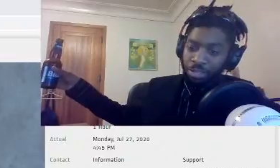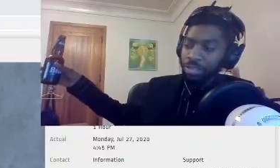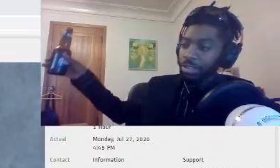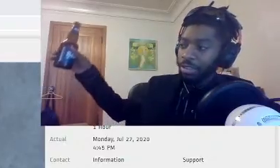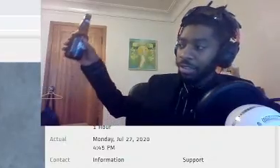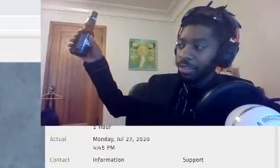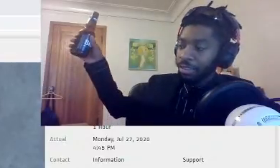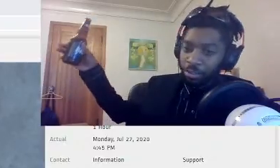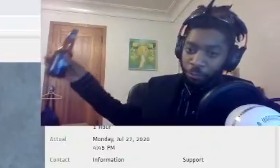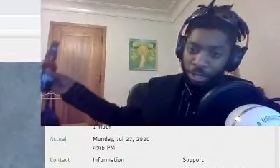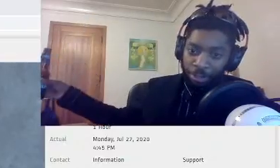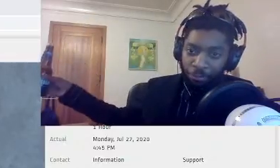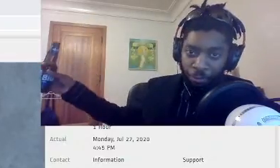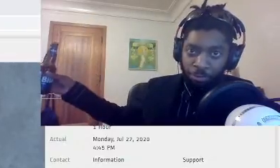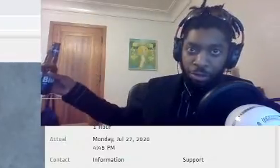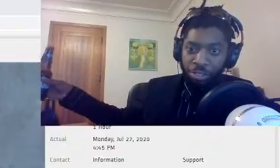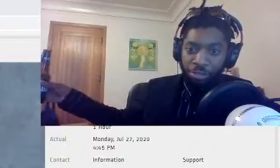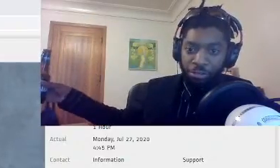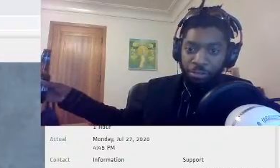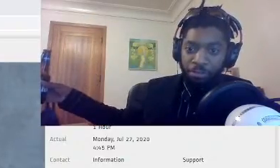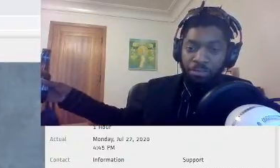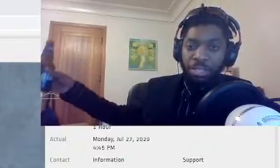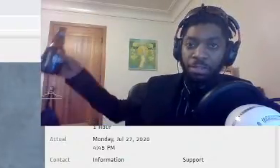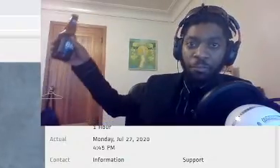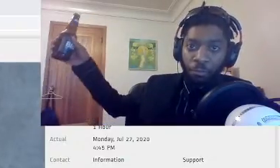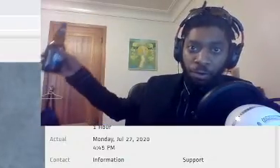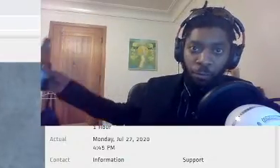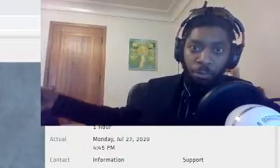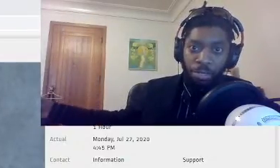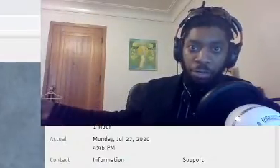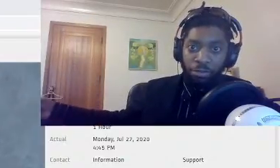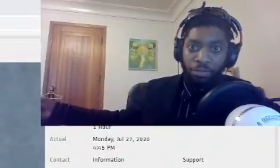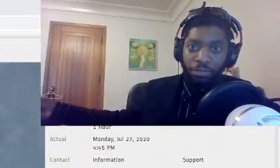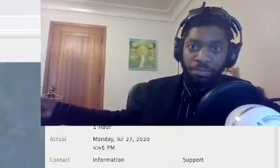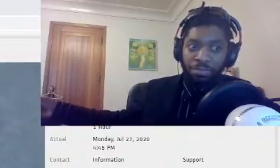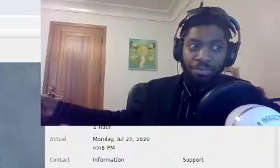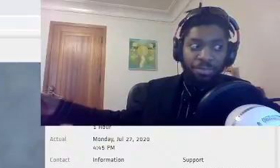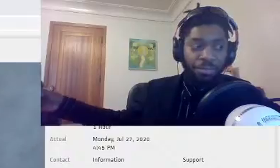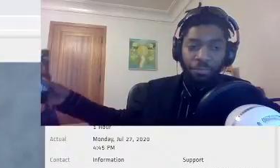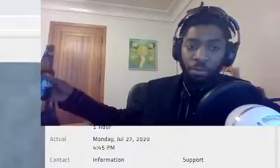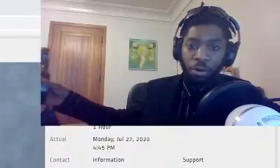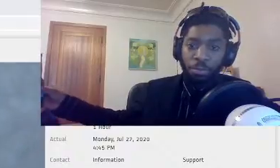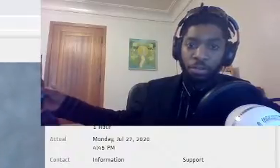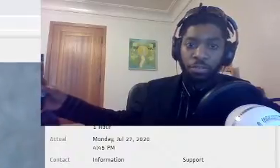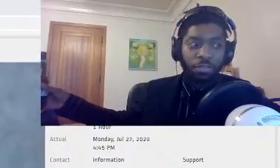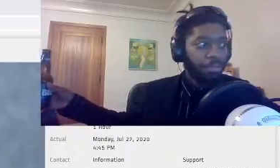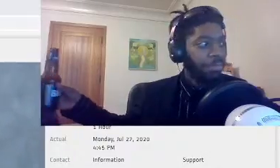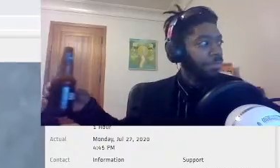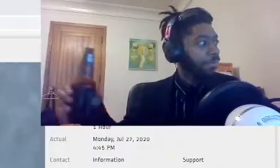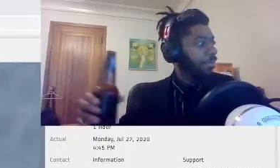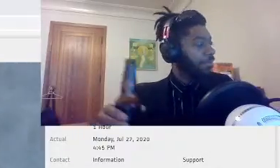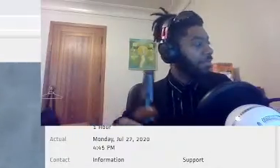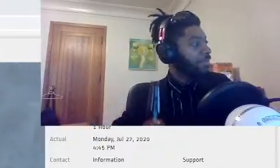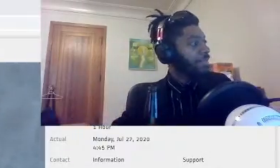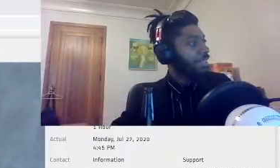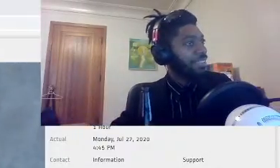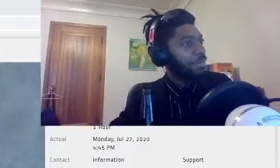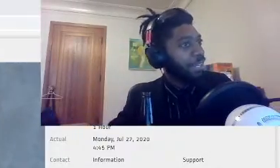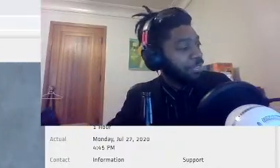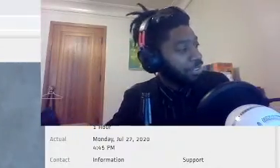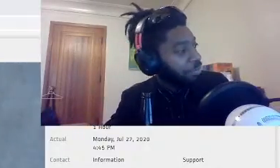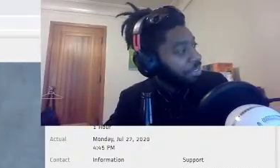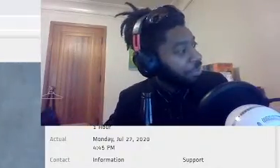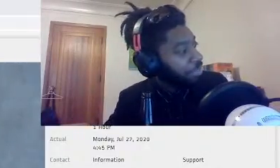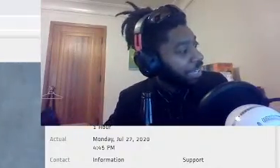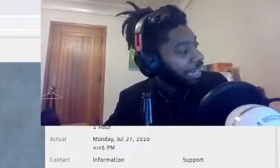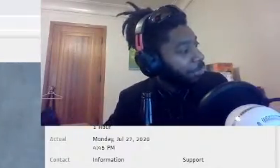fridge. So forget about 4 more years. It's 4 more beers. 4 more beers. Somebody